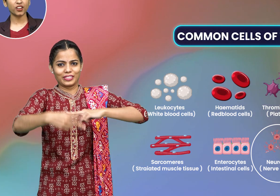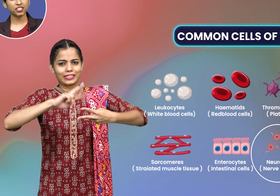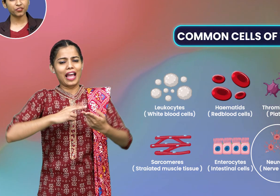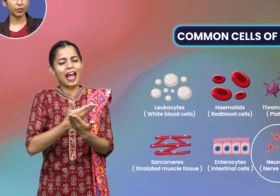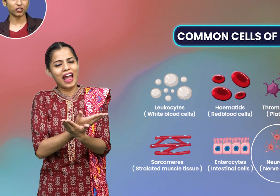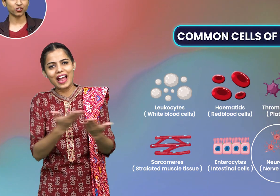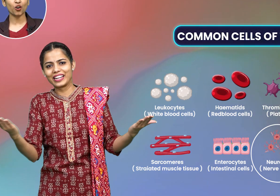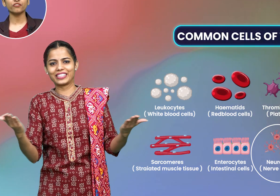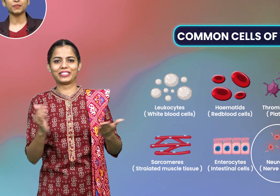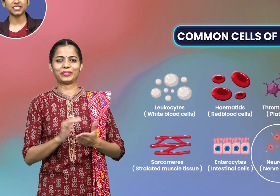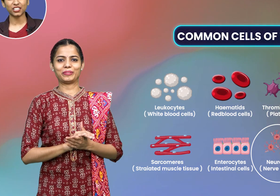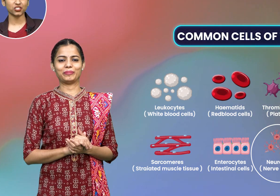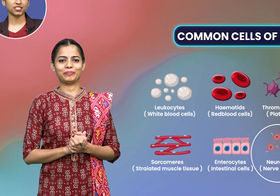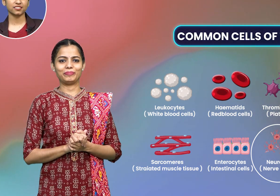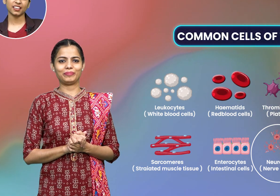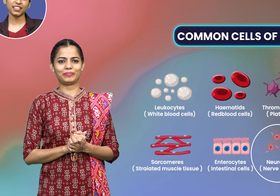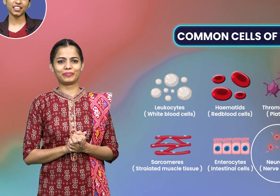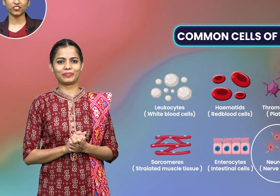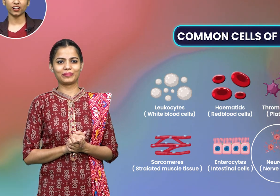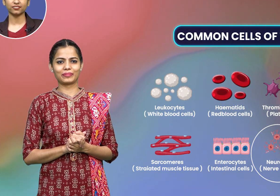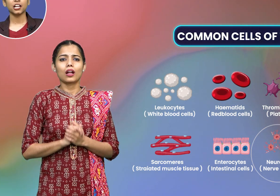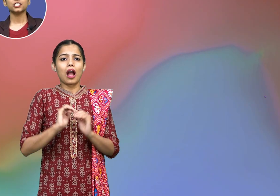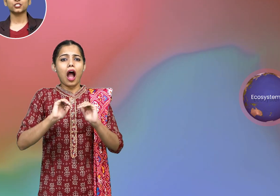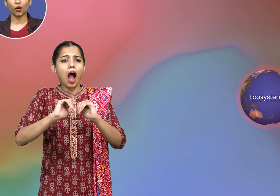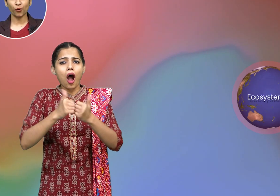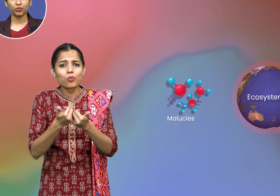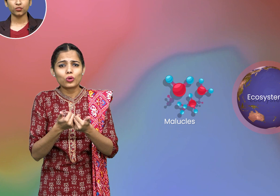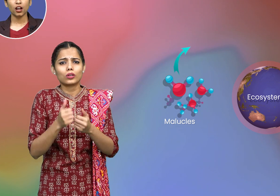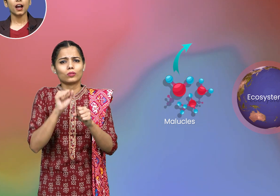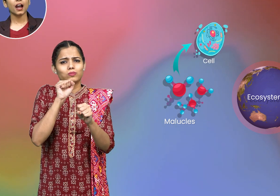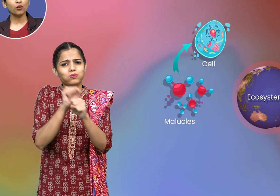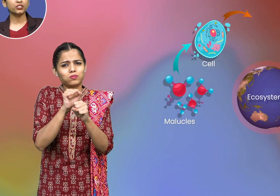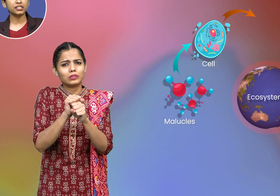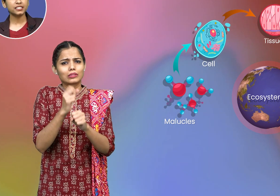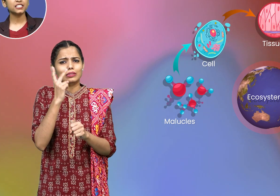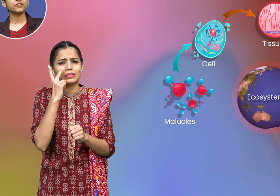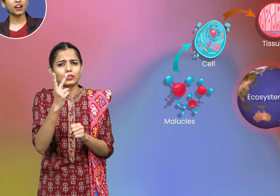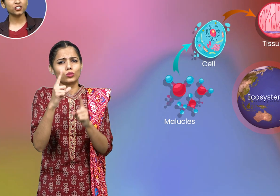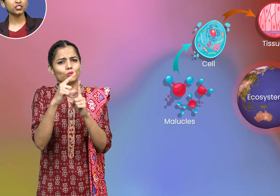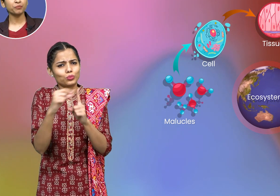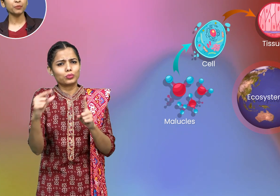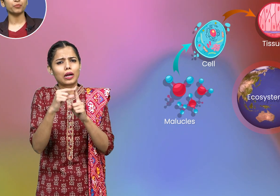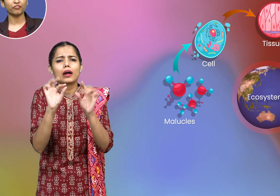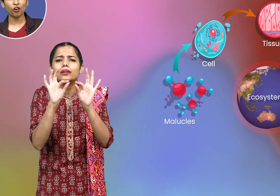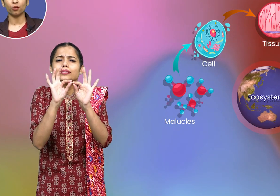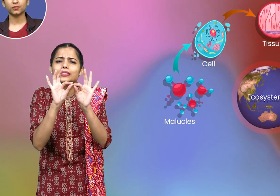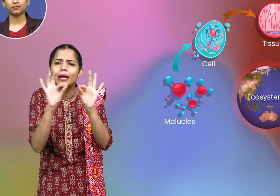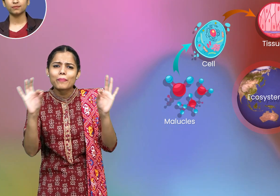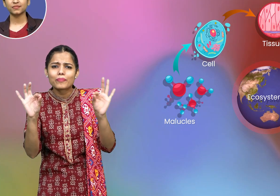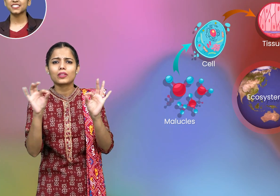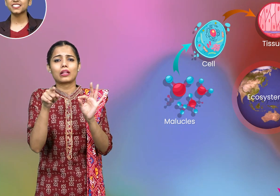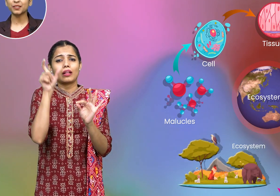in the transformation of messages, etc. So, how does this function be